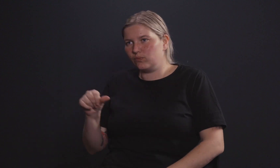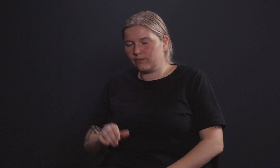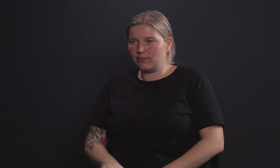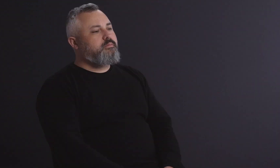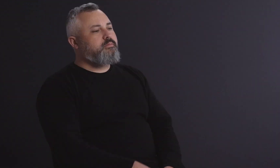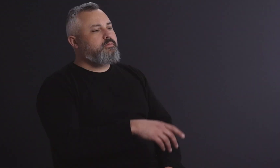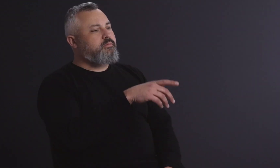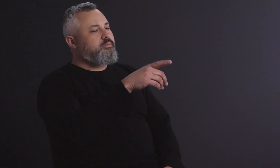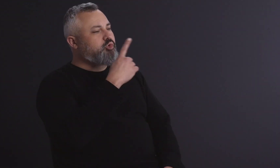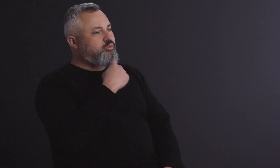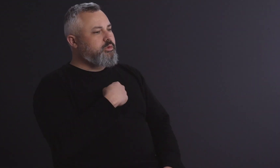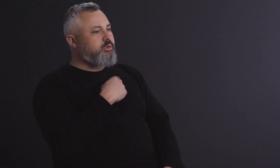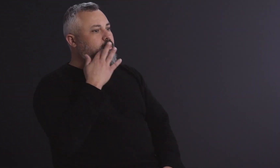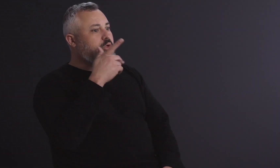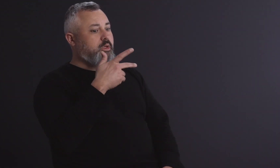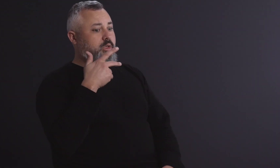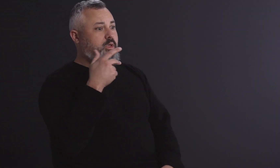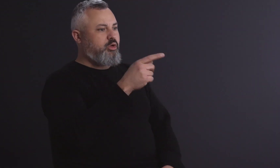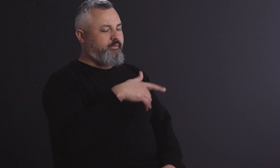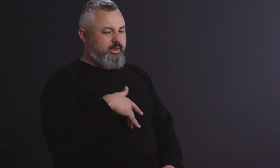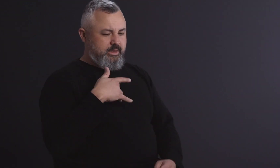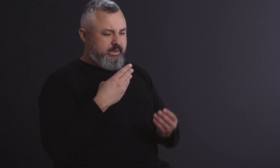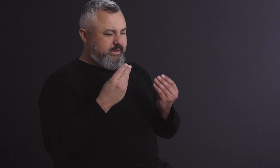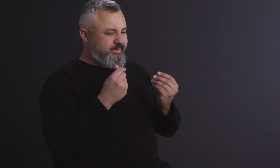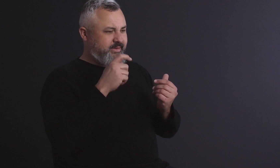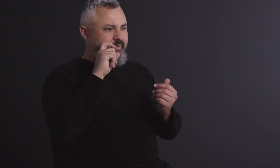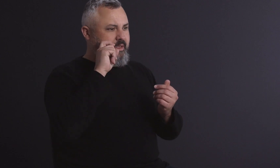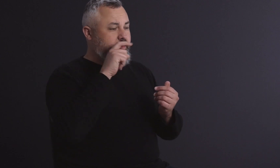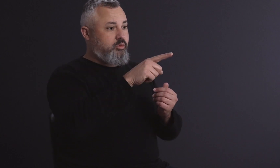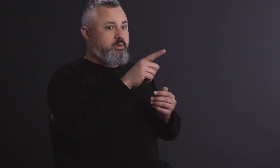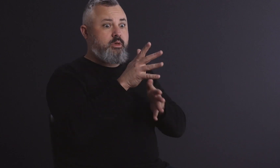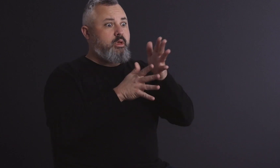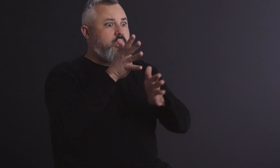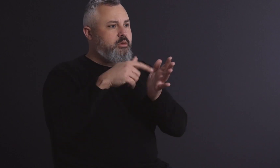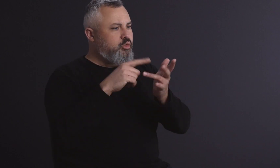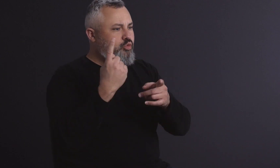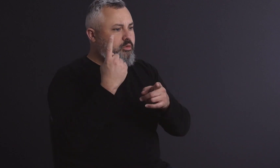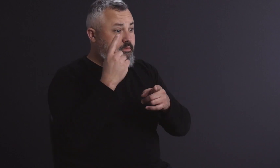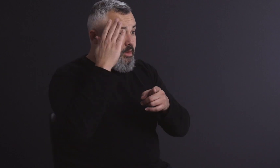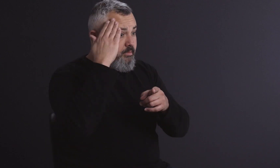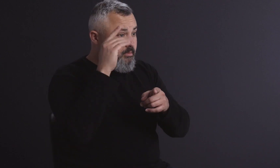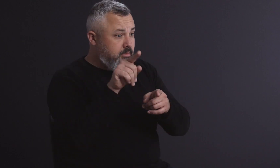interpreter. "You said before that you felt something was wrong when they had administered the top-up. Was it your mum that you said that to?"